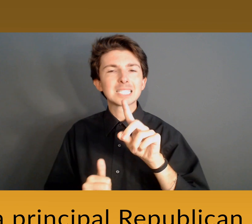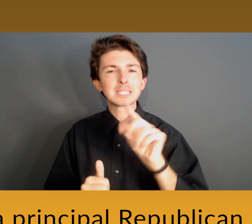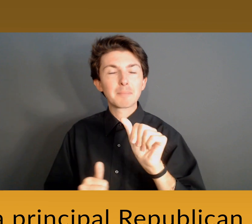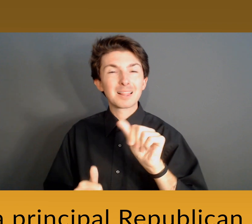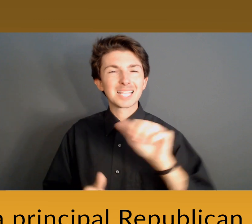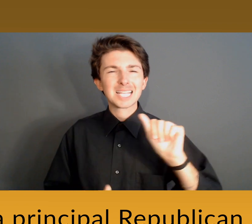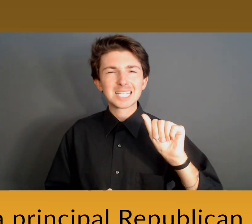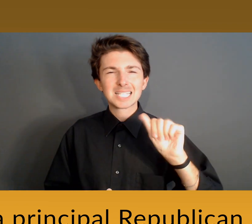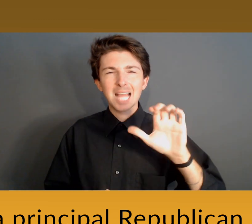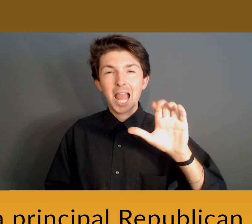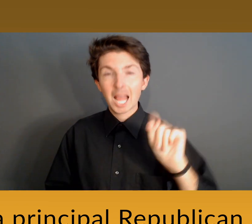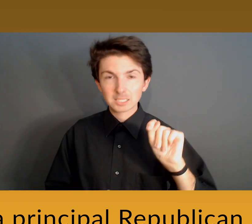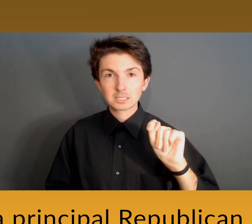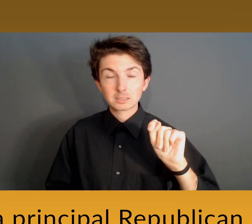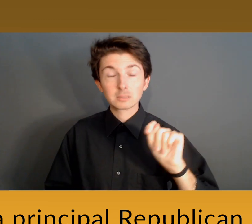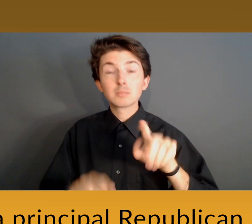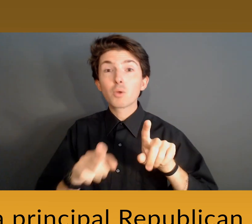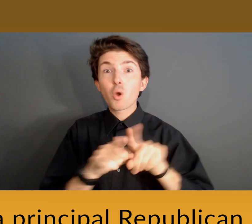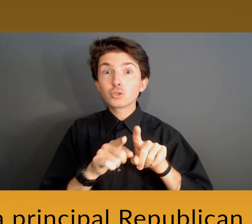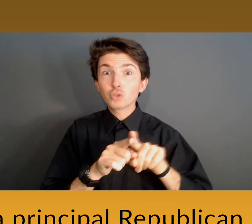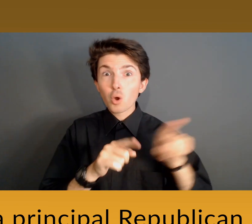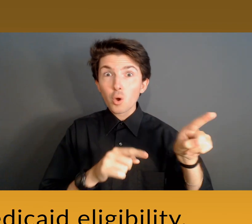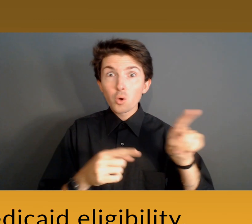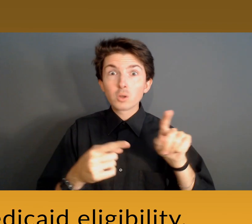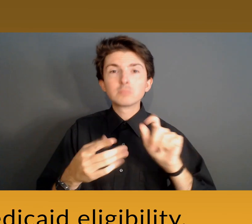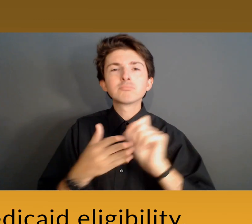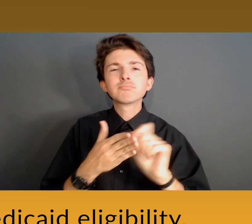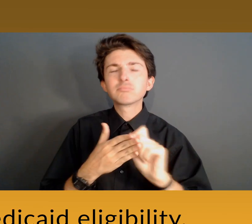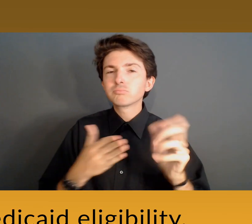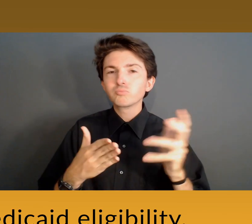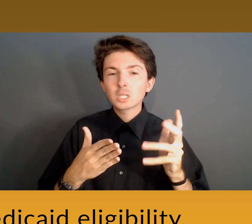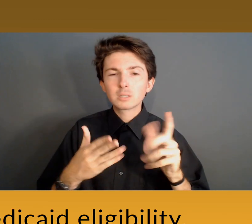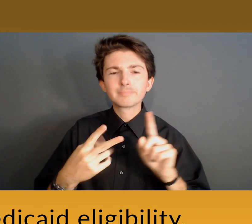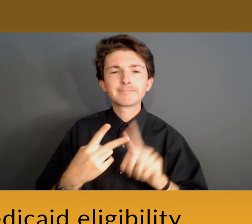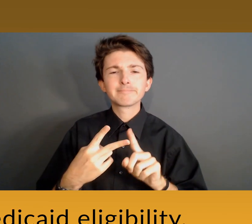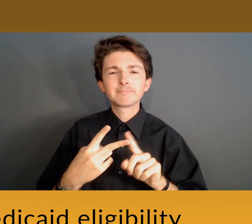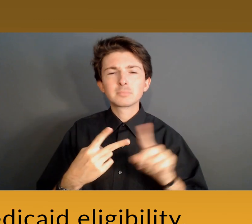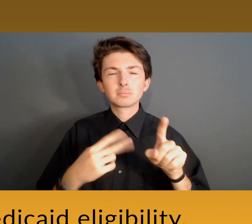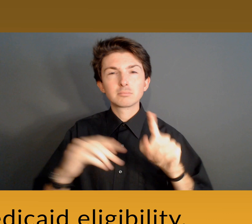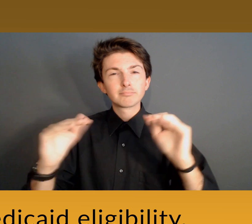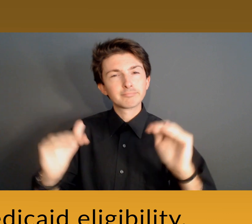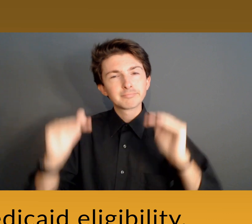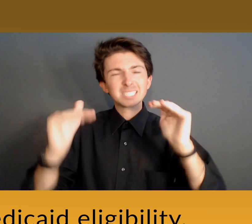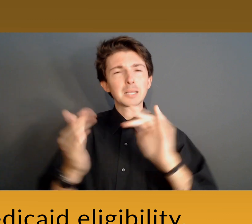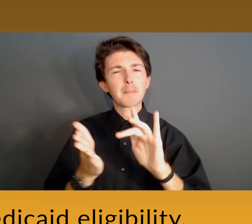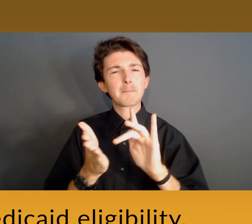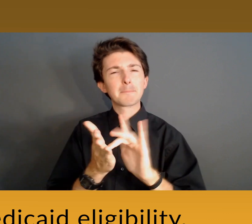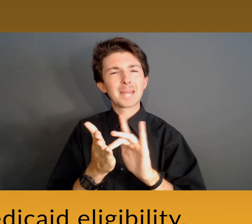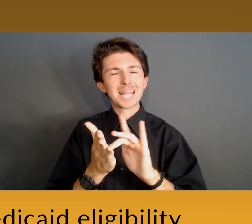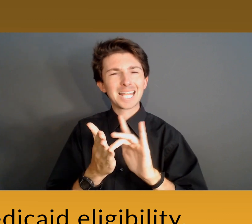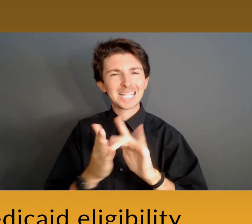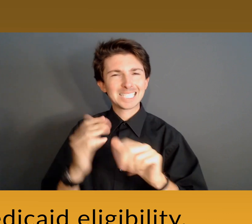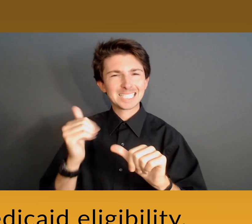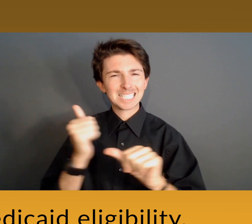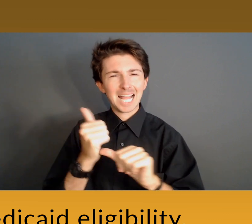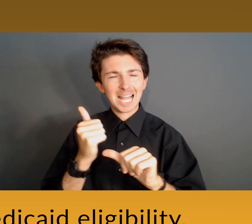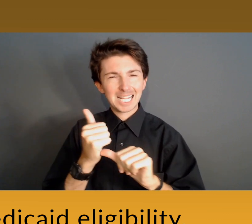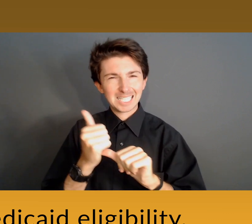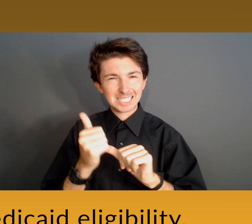other legislative achievements include enhancements to Medicaid